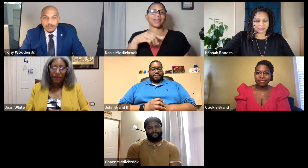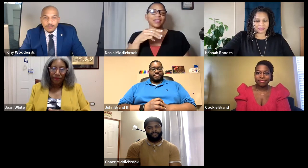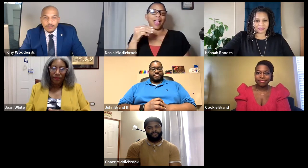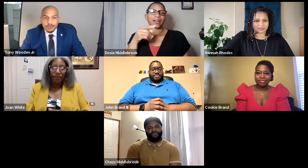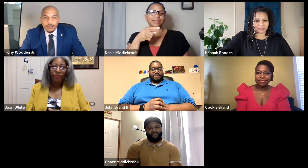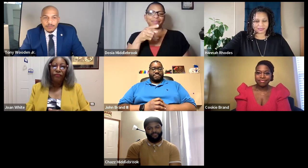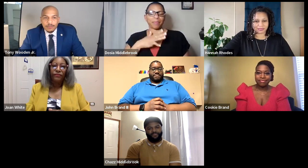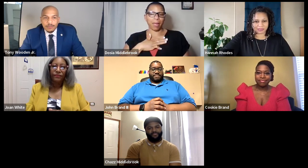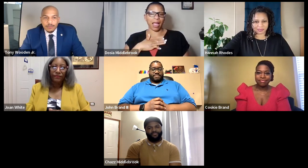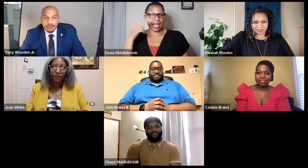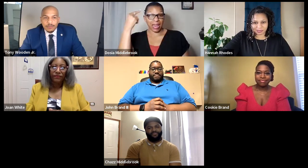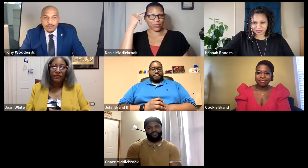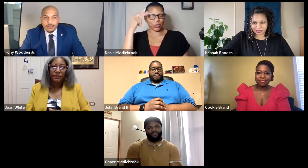5th